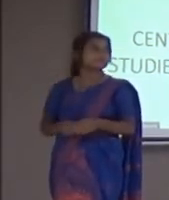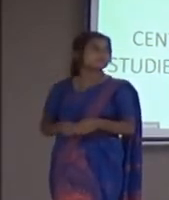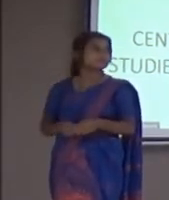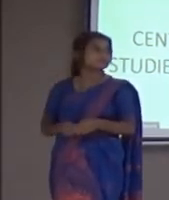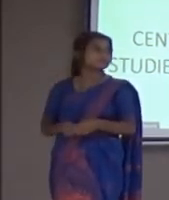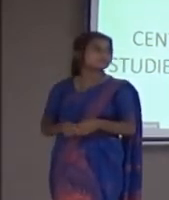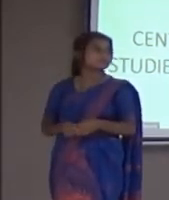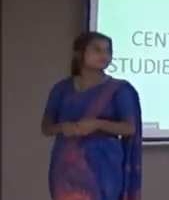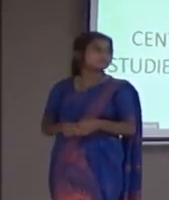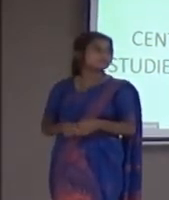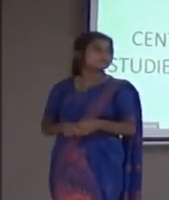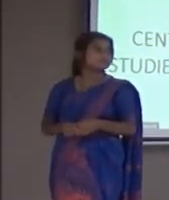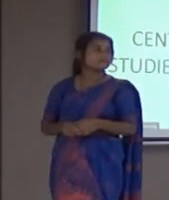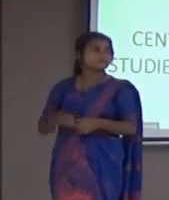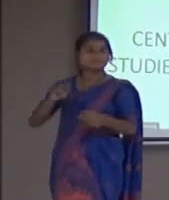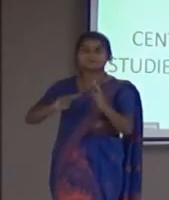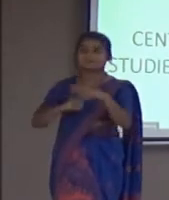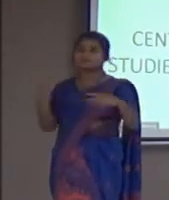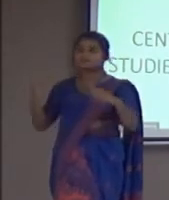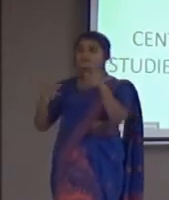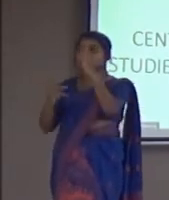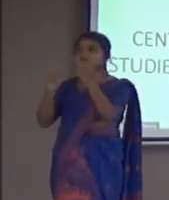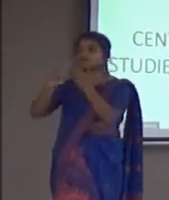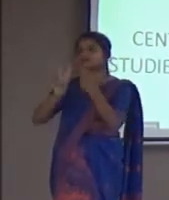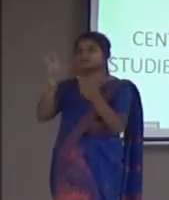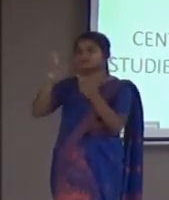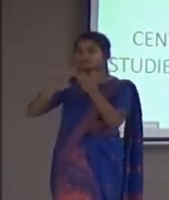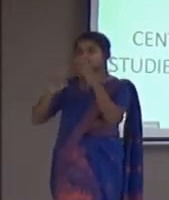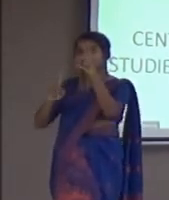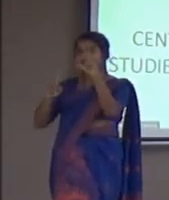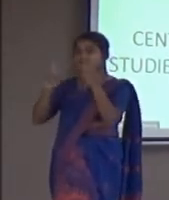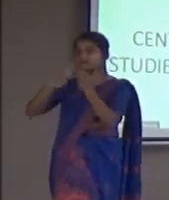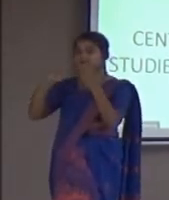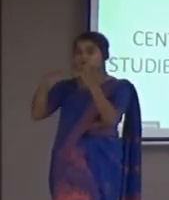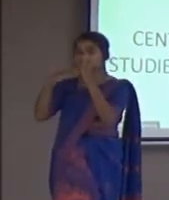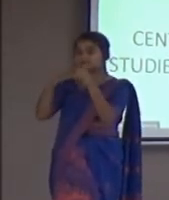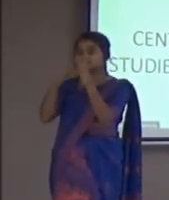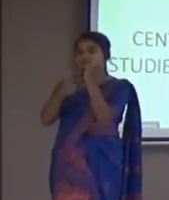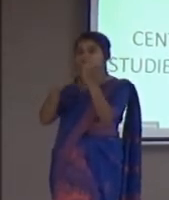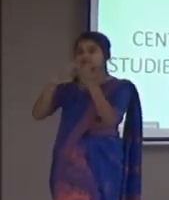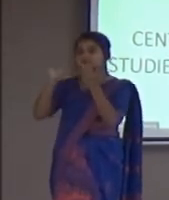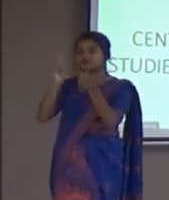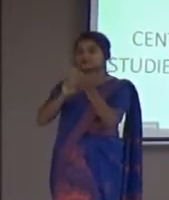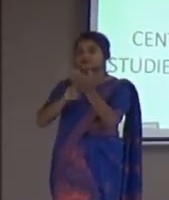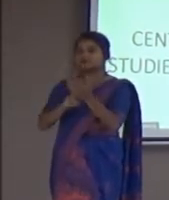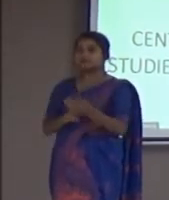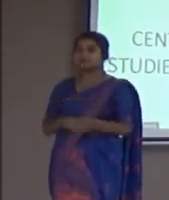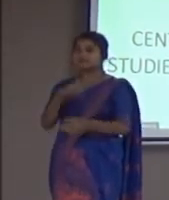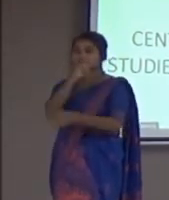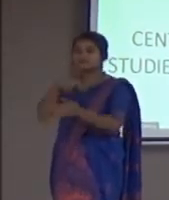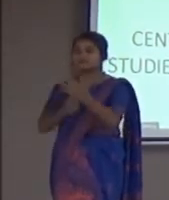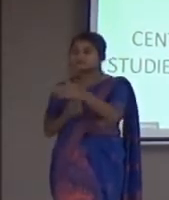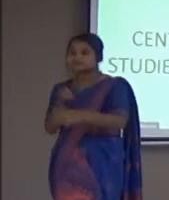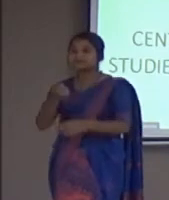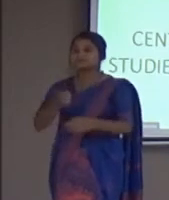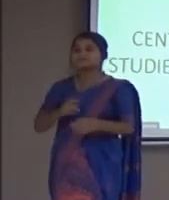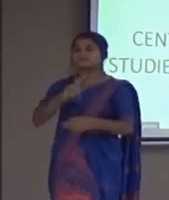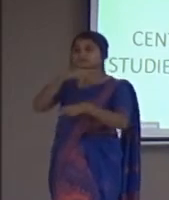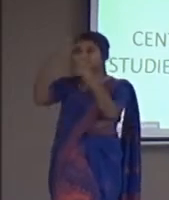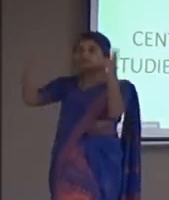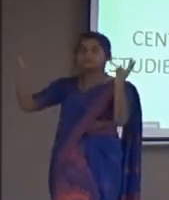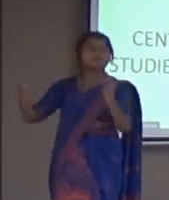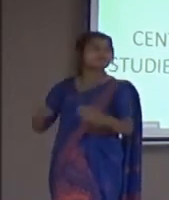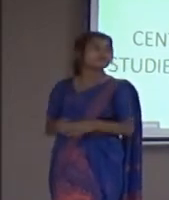the civilizations, has been there for crime all these years.